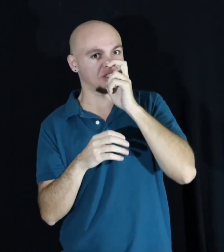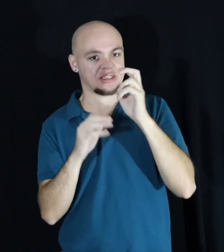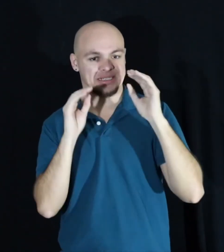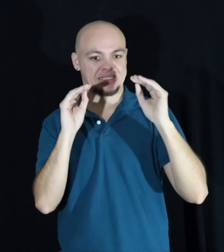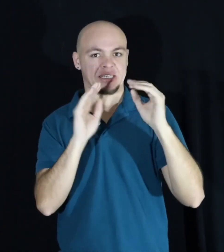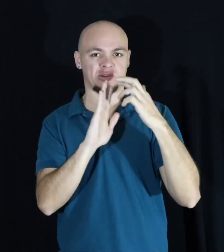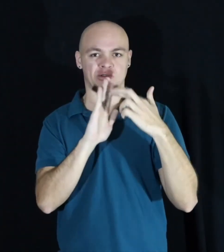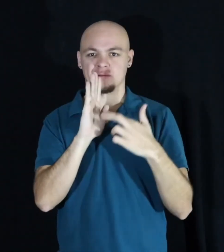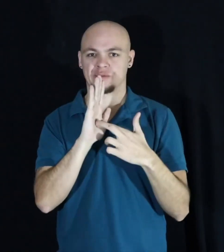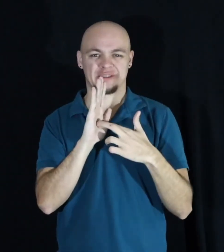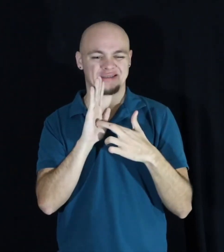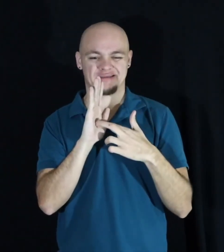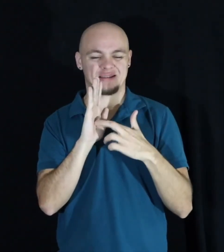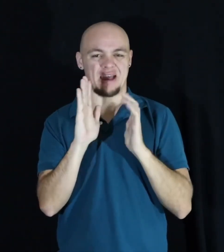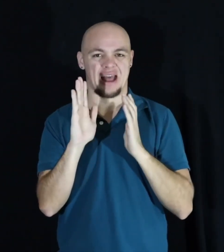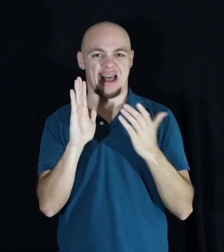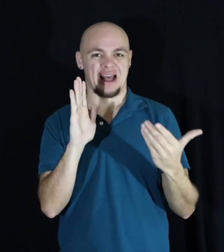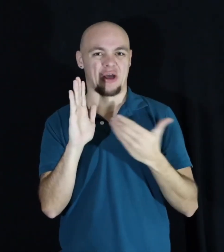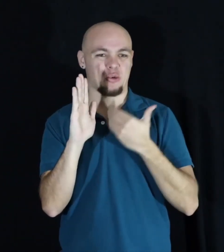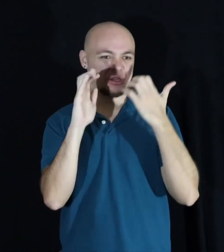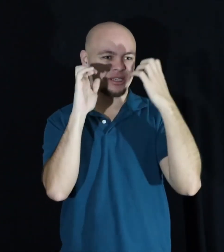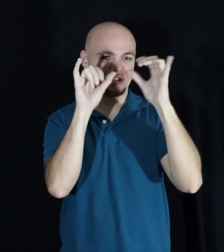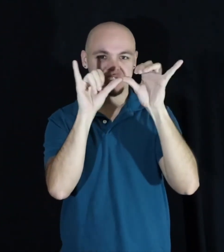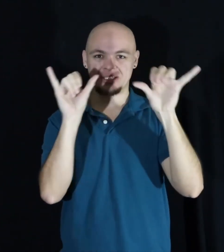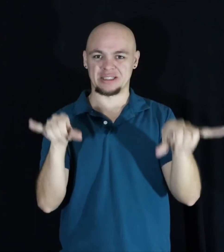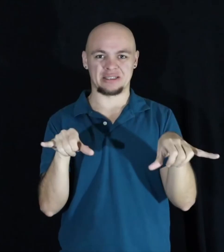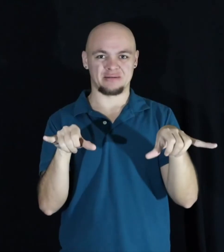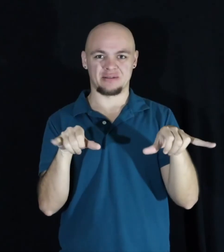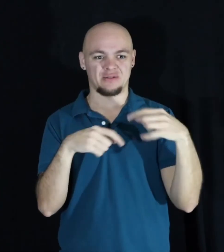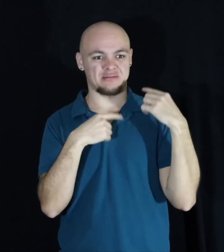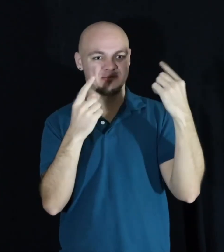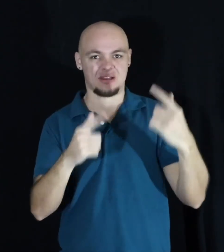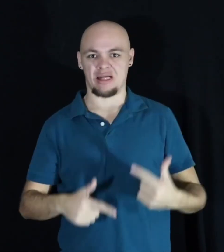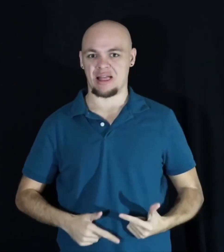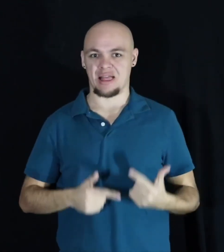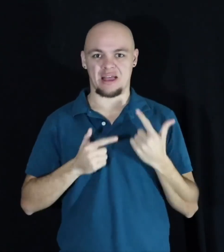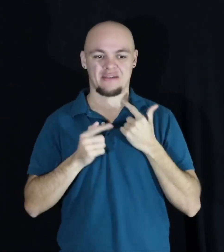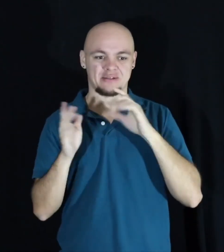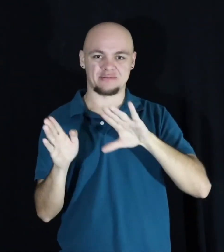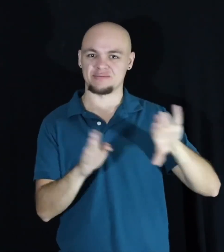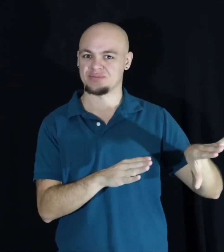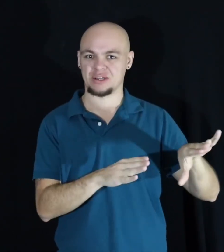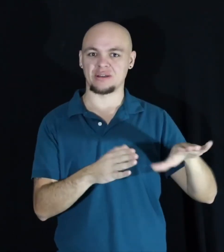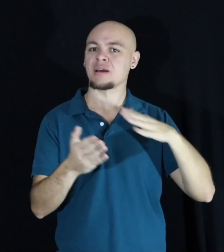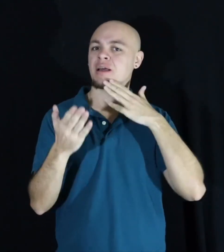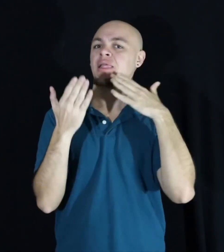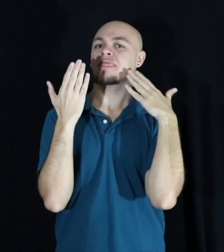that have defined our education for almost our entire lives. Thank you.